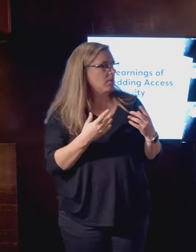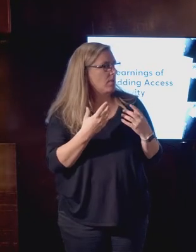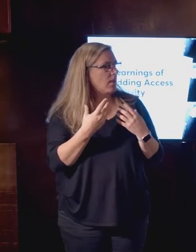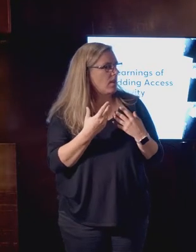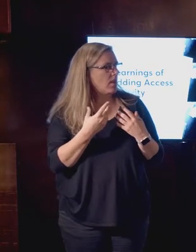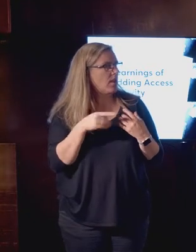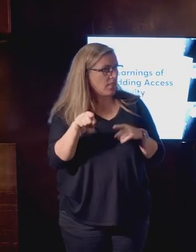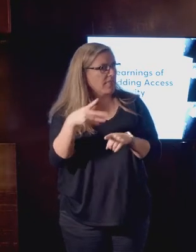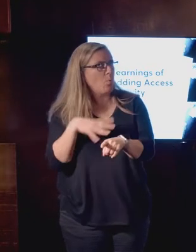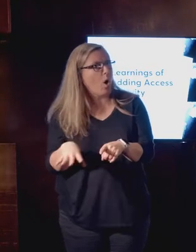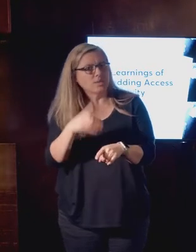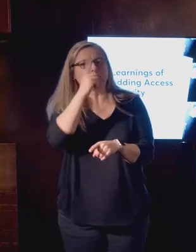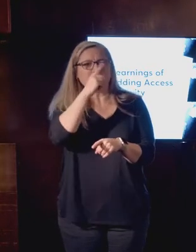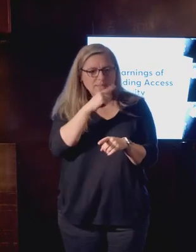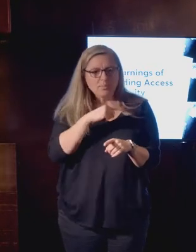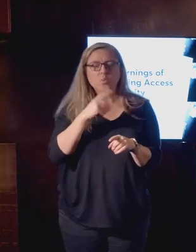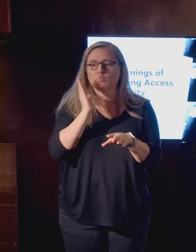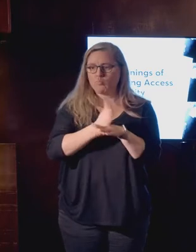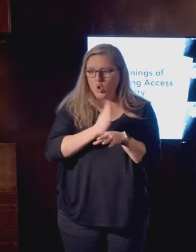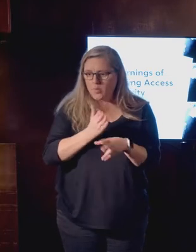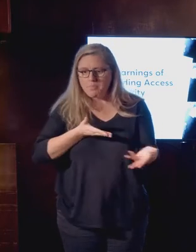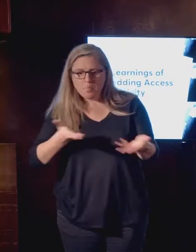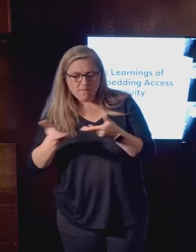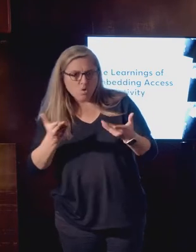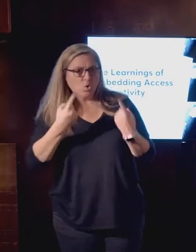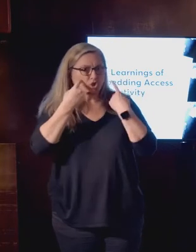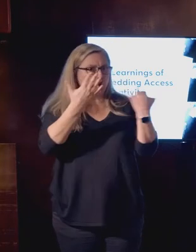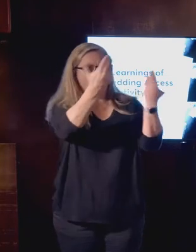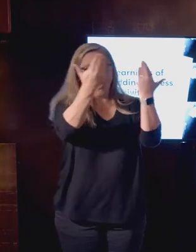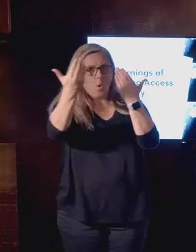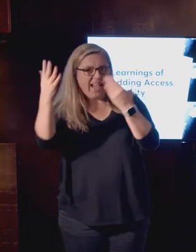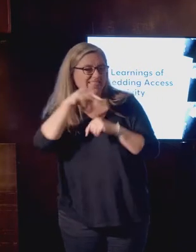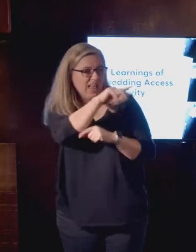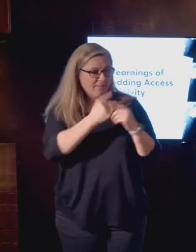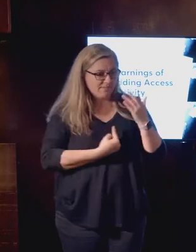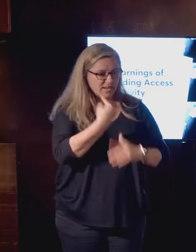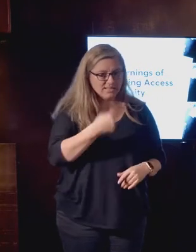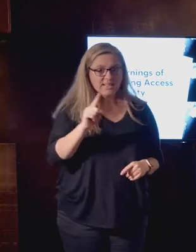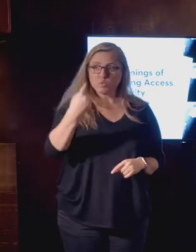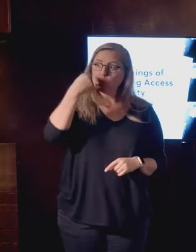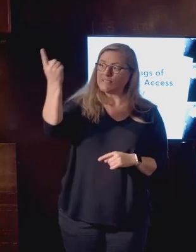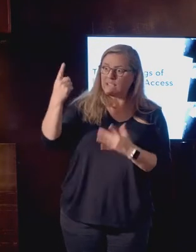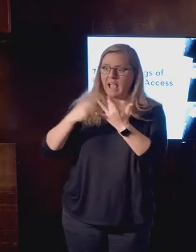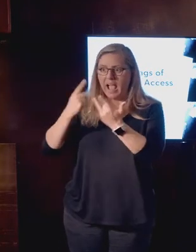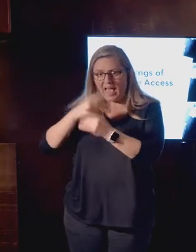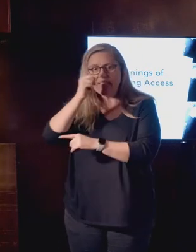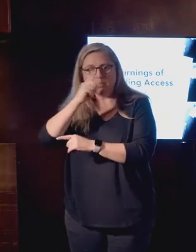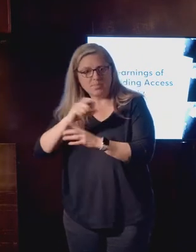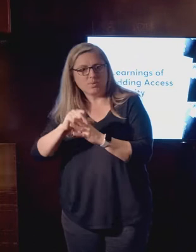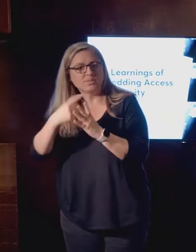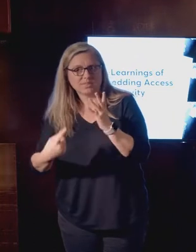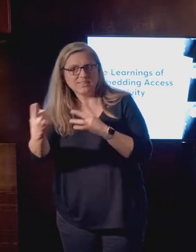they also want people with disability working, performing, or exhibiting at the event, and to see other people with